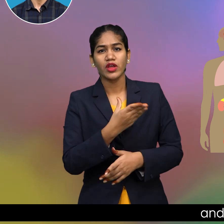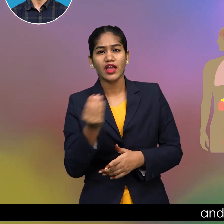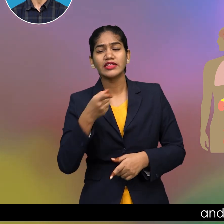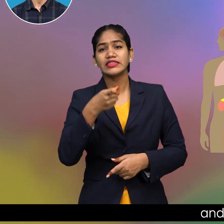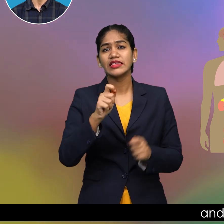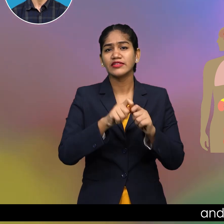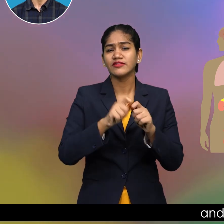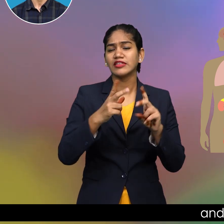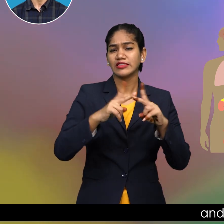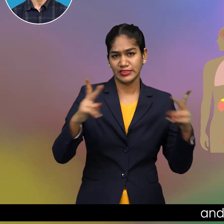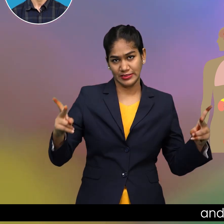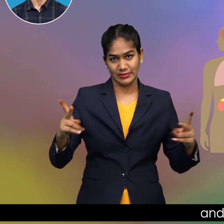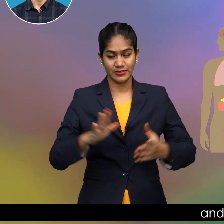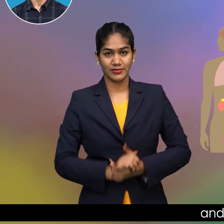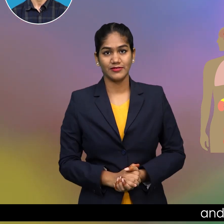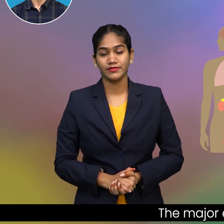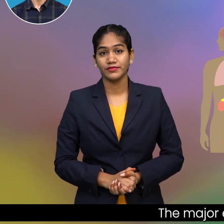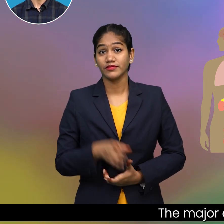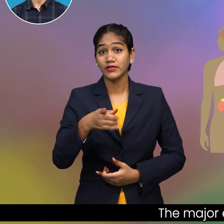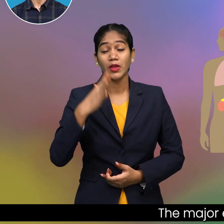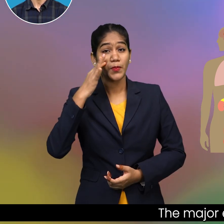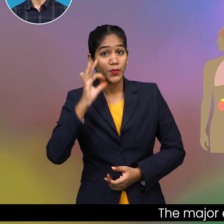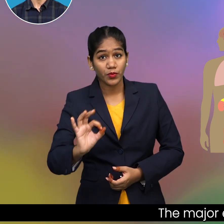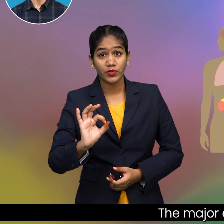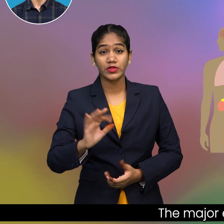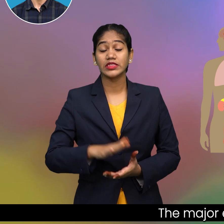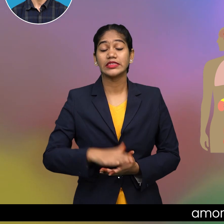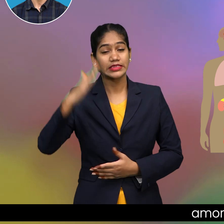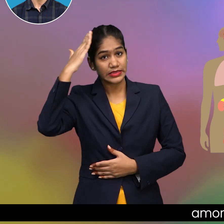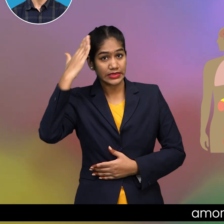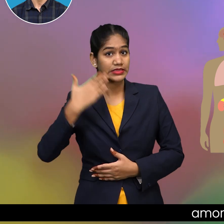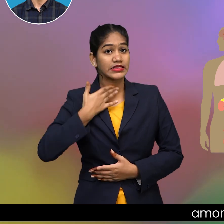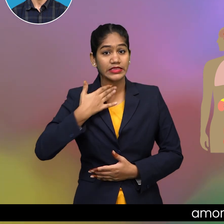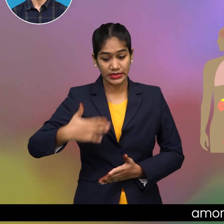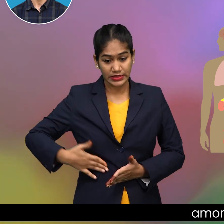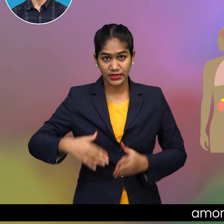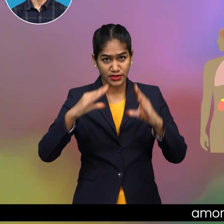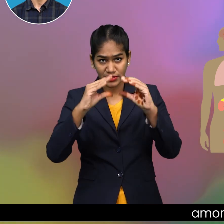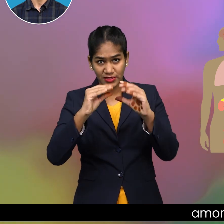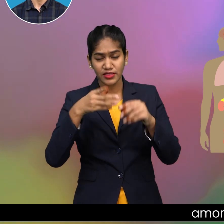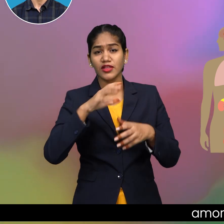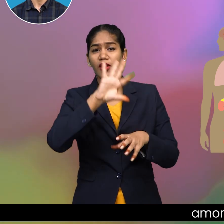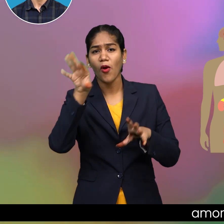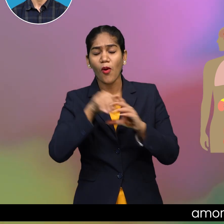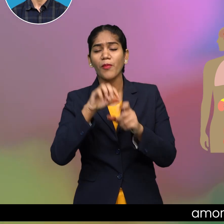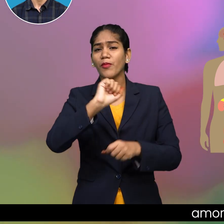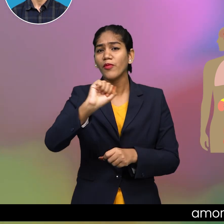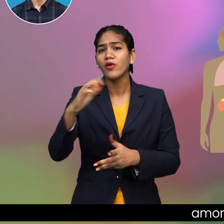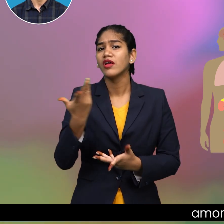activities and functions. The major endocrine glands among them are